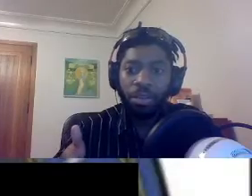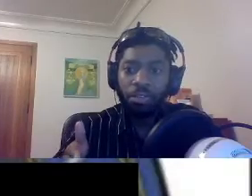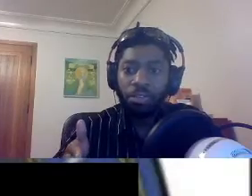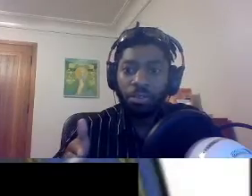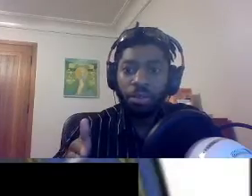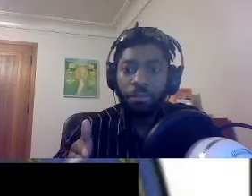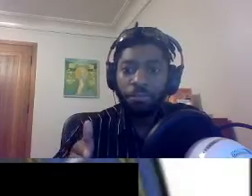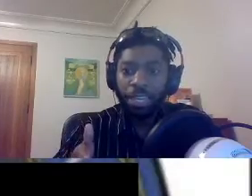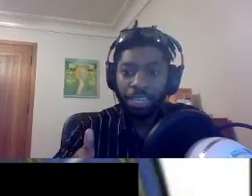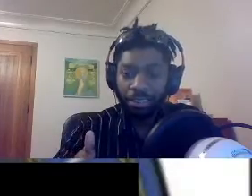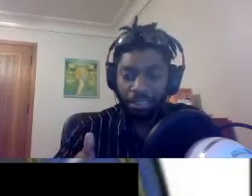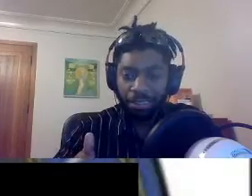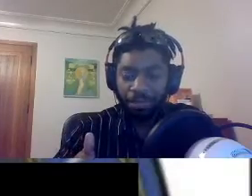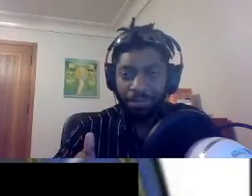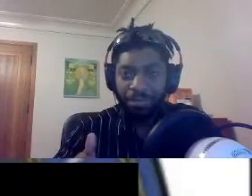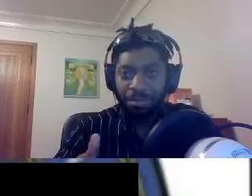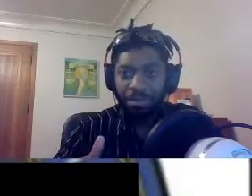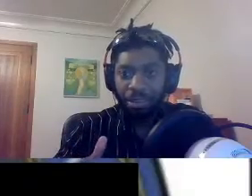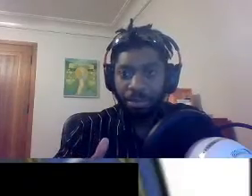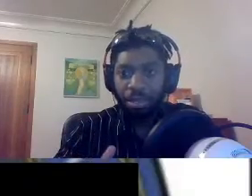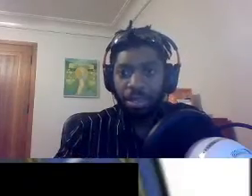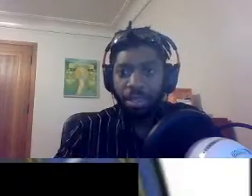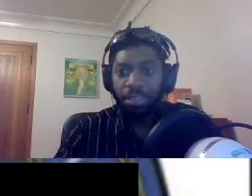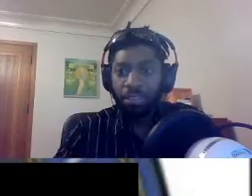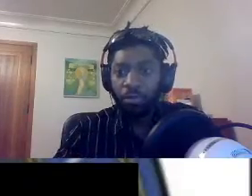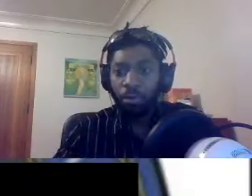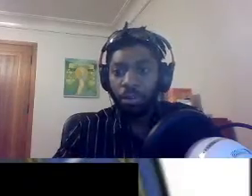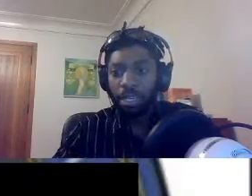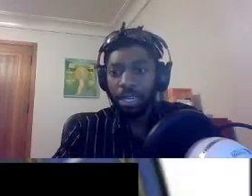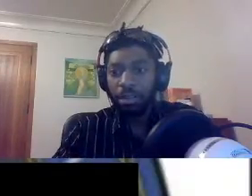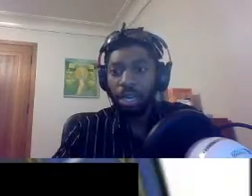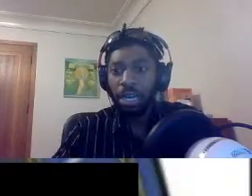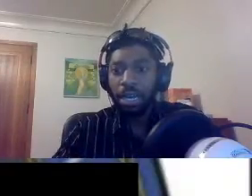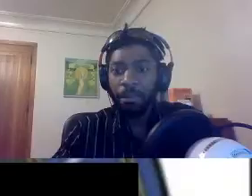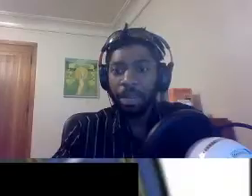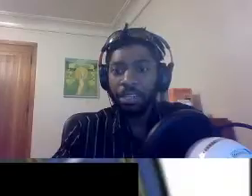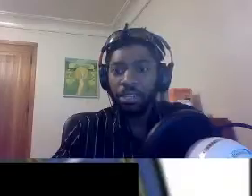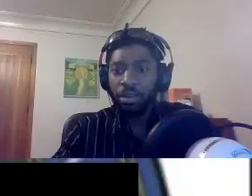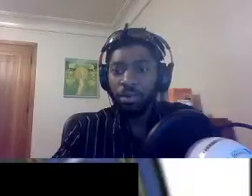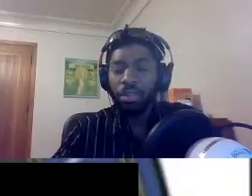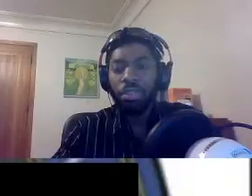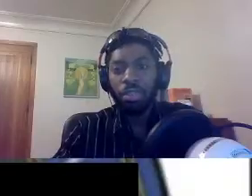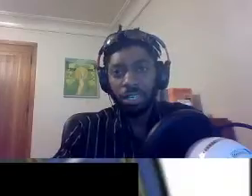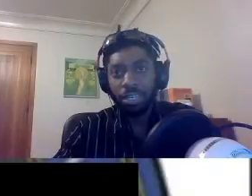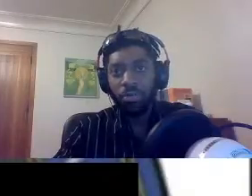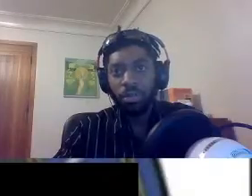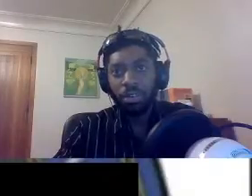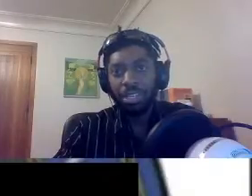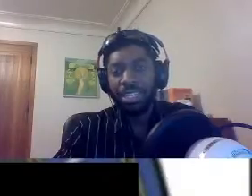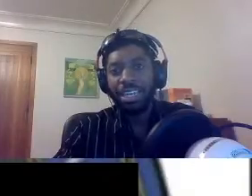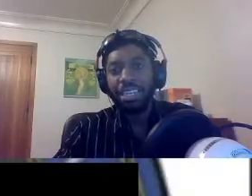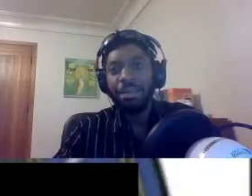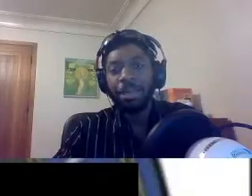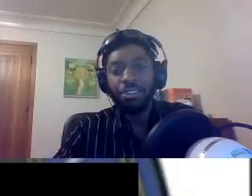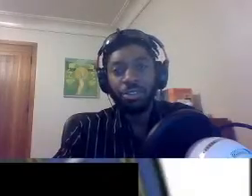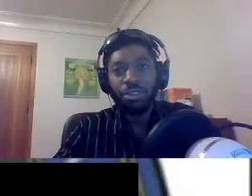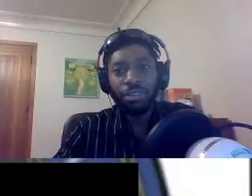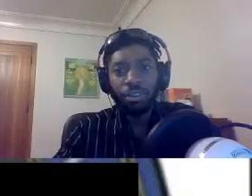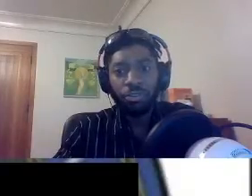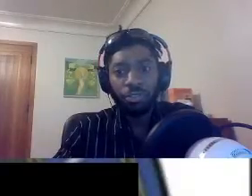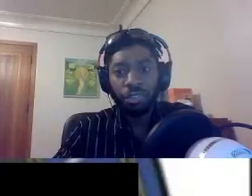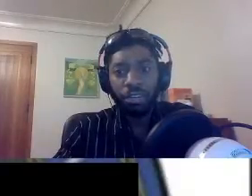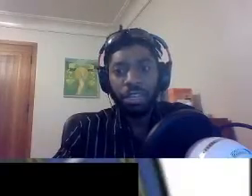go to Vegas. So this is what we're looking at. I don't think we're looking at any